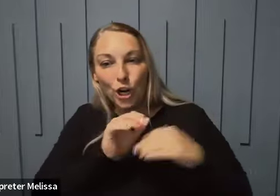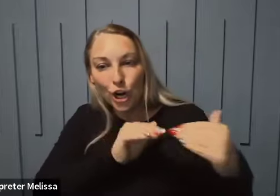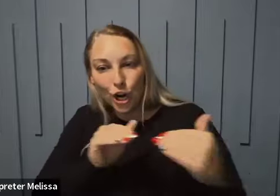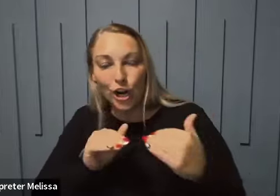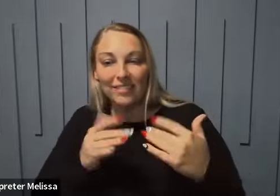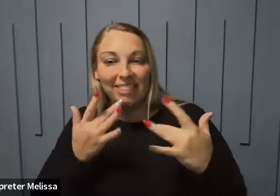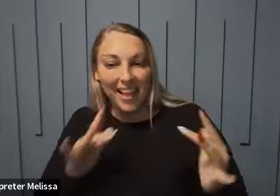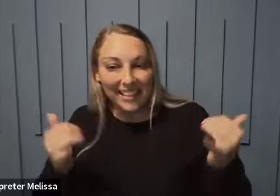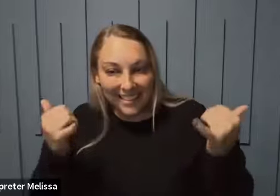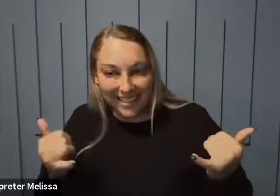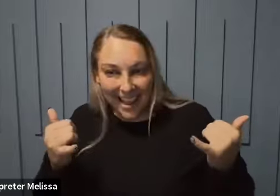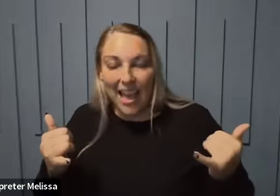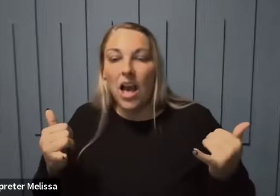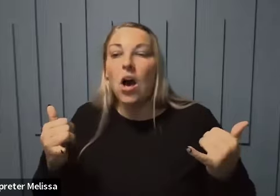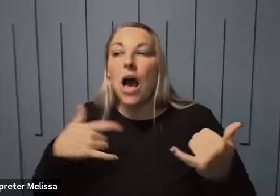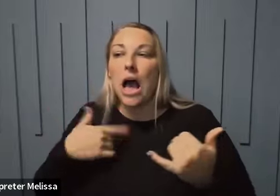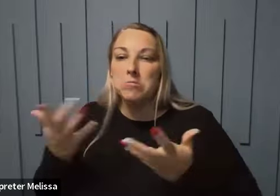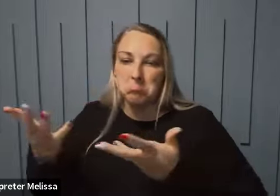on. So